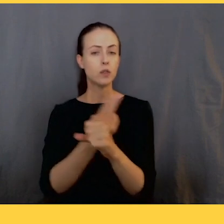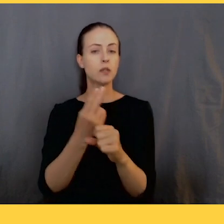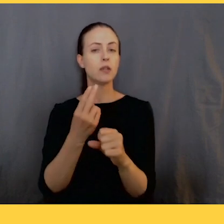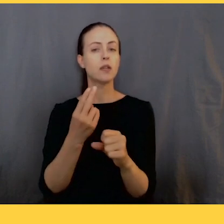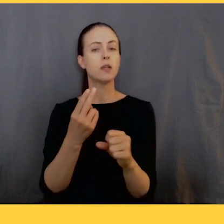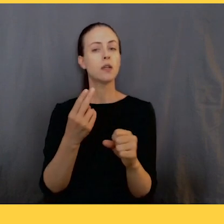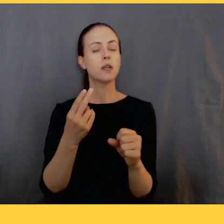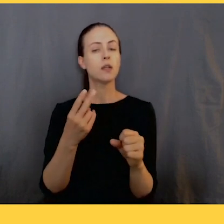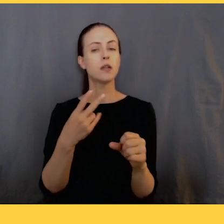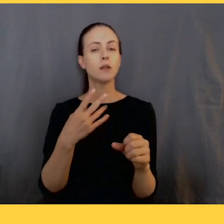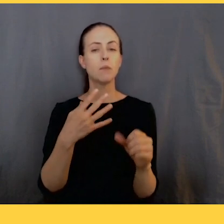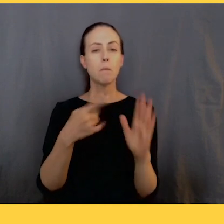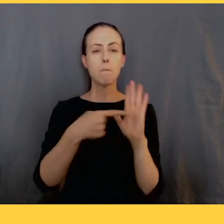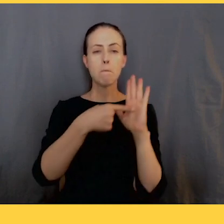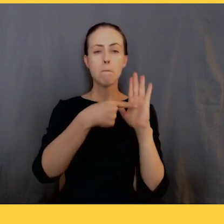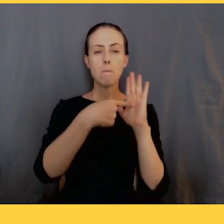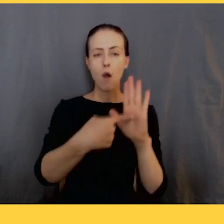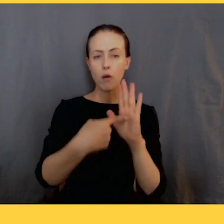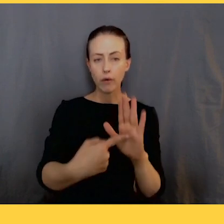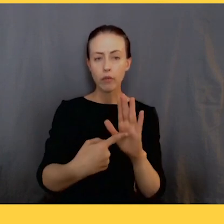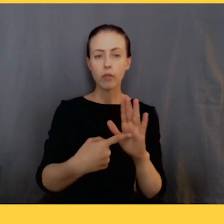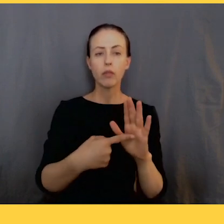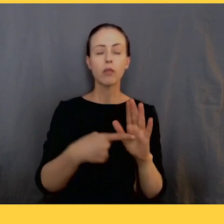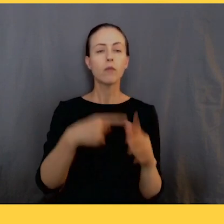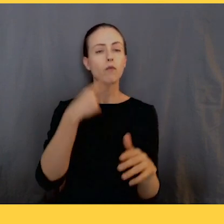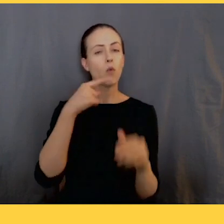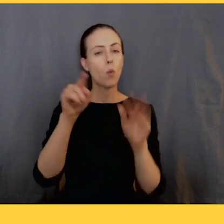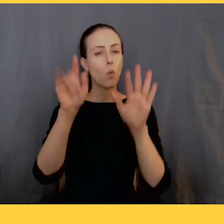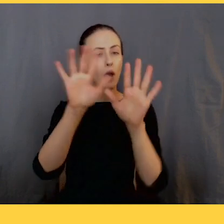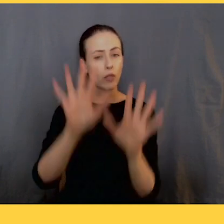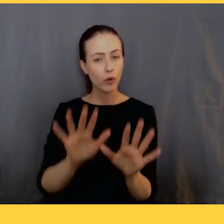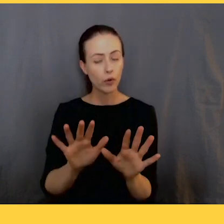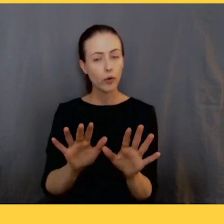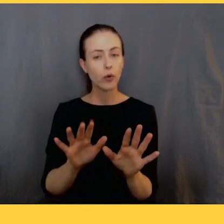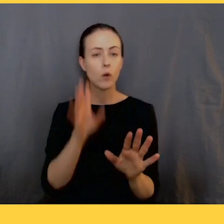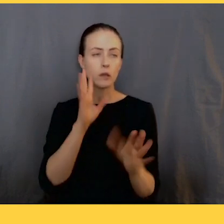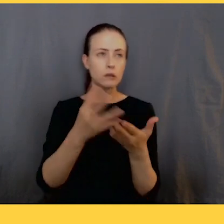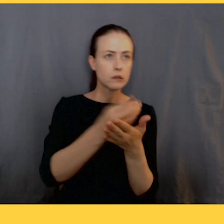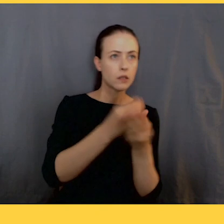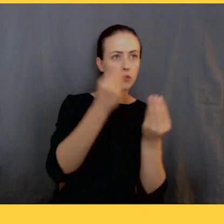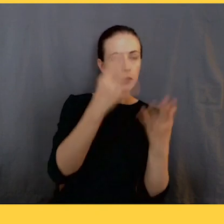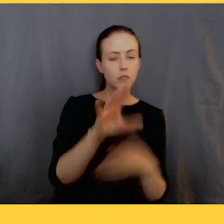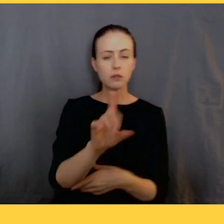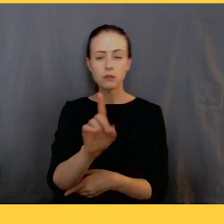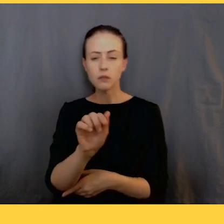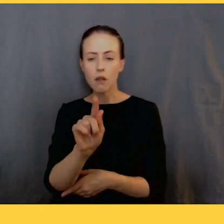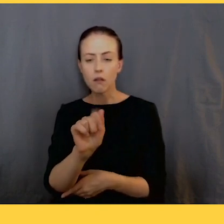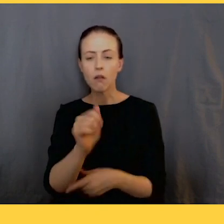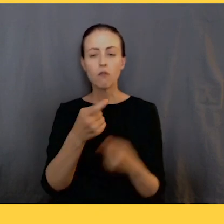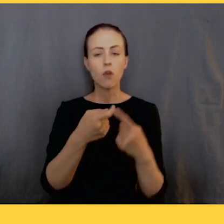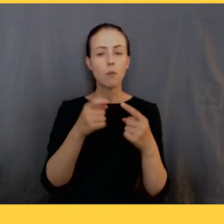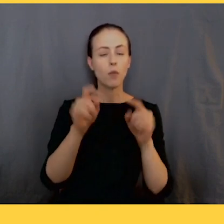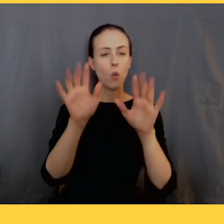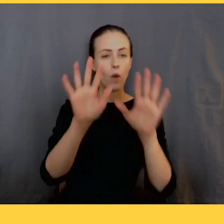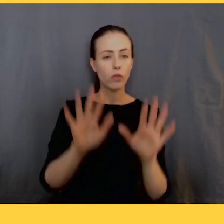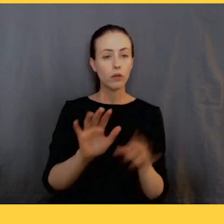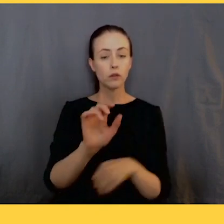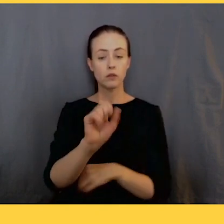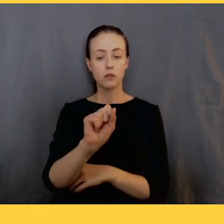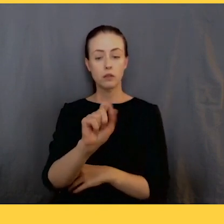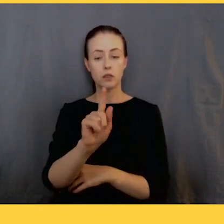weather forecasts using high-resolution weather models. We're gathering data from our weather stations and publicly available weather